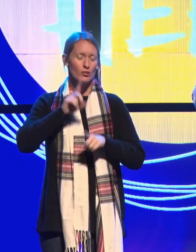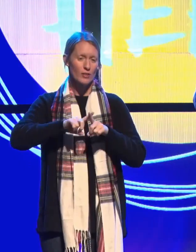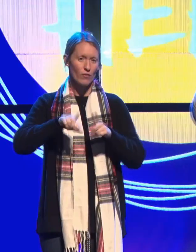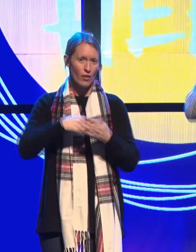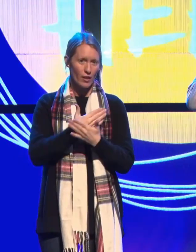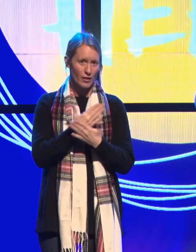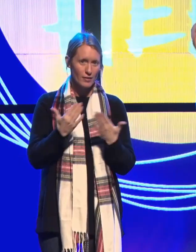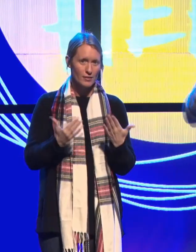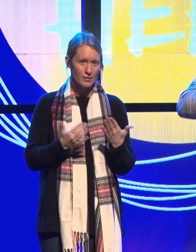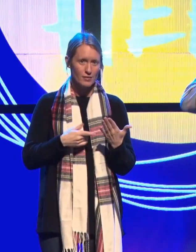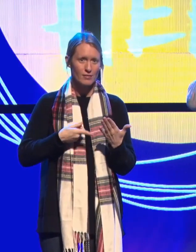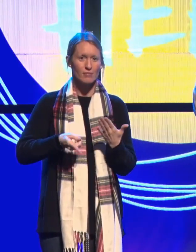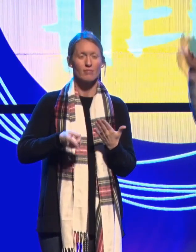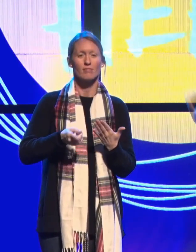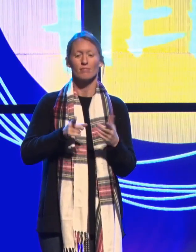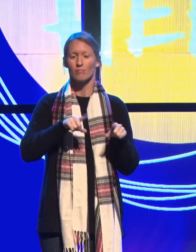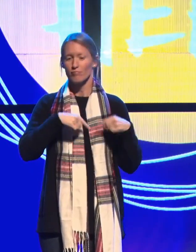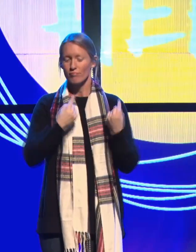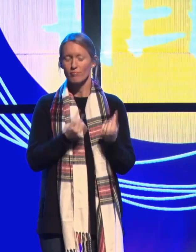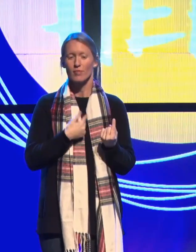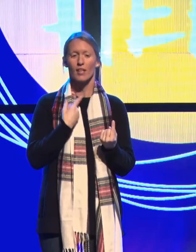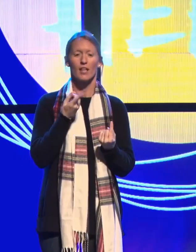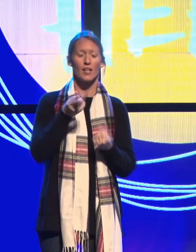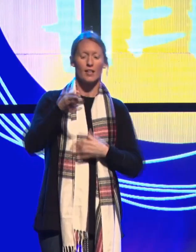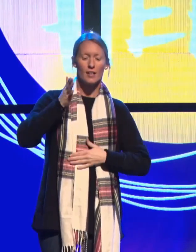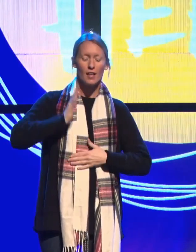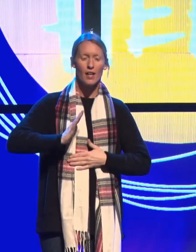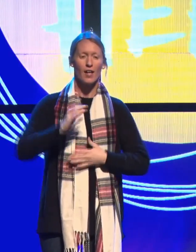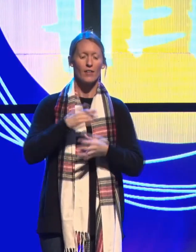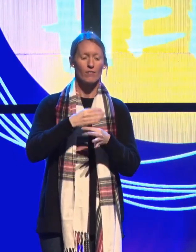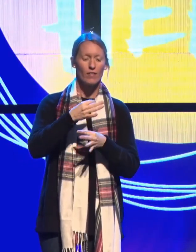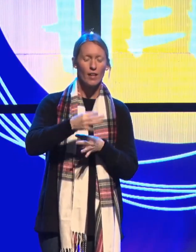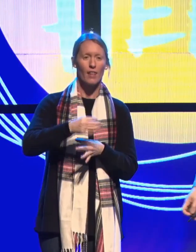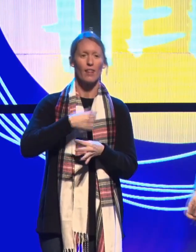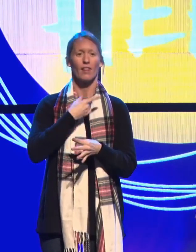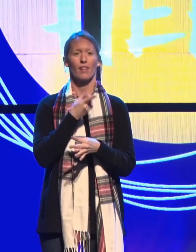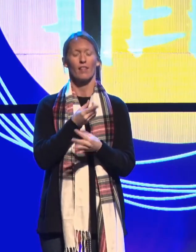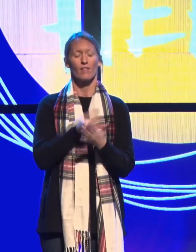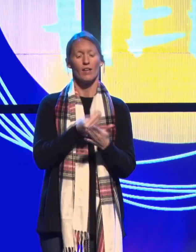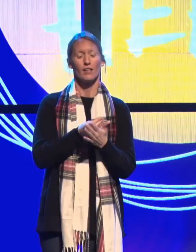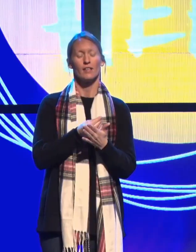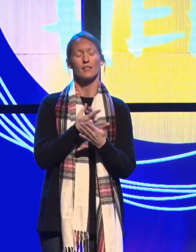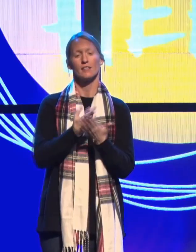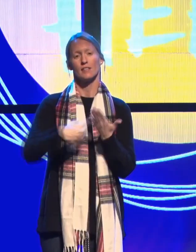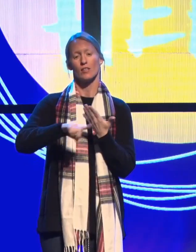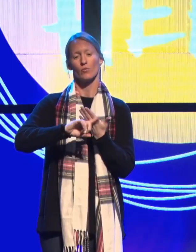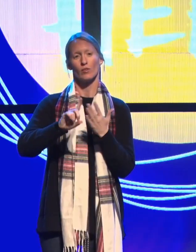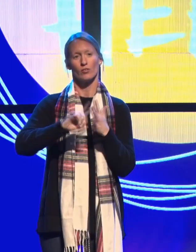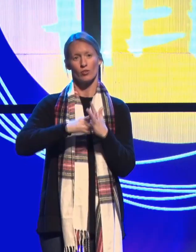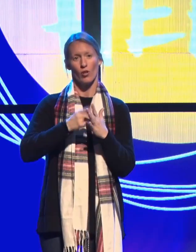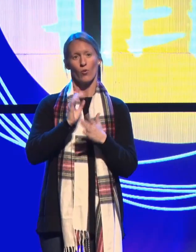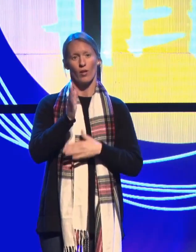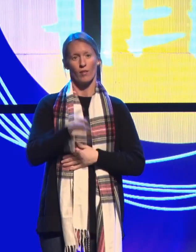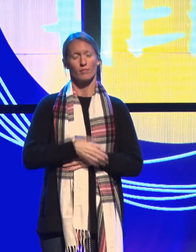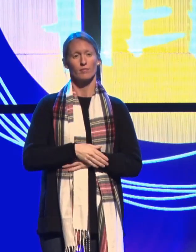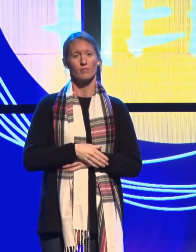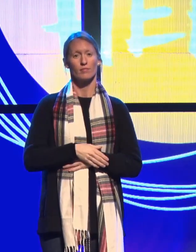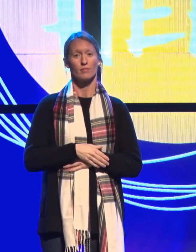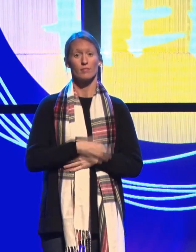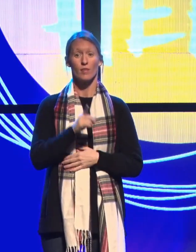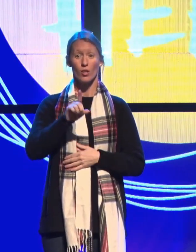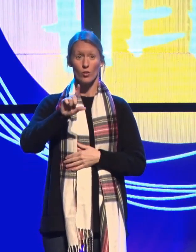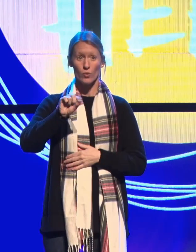to God and faith and finances and money and all that stuff. And so we're going to talk about it. We're going to start that next week. But where are you going to be at the end